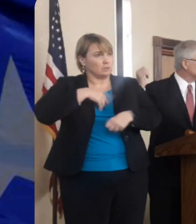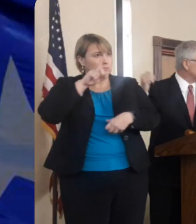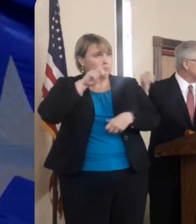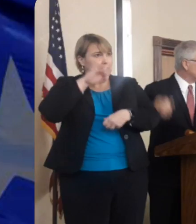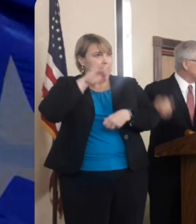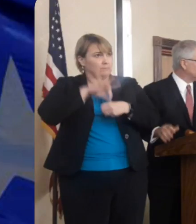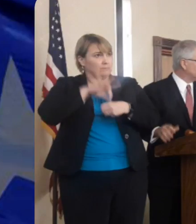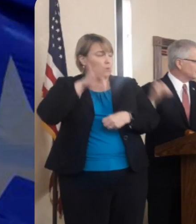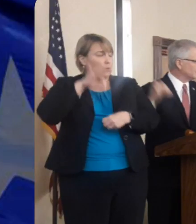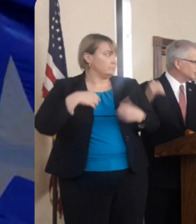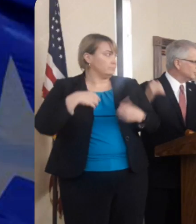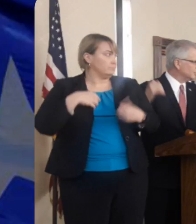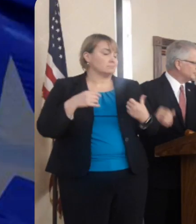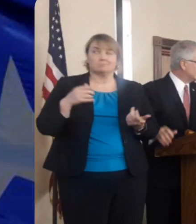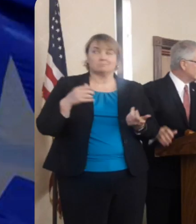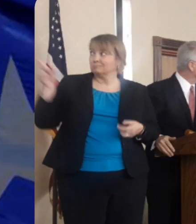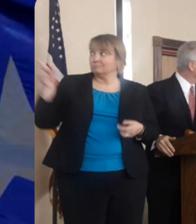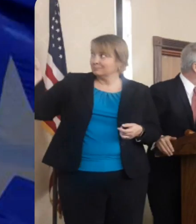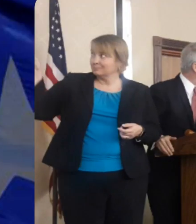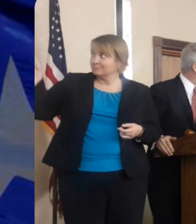figure out if they're the ones missing.